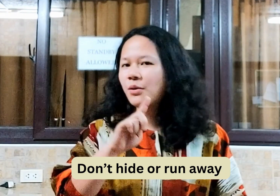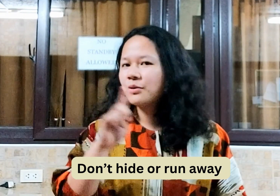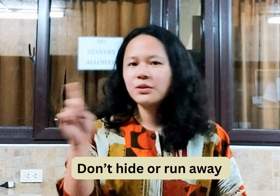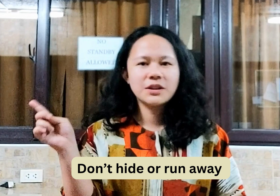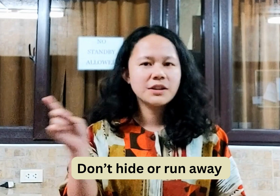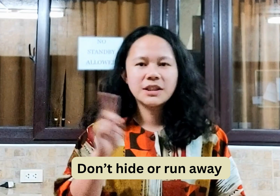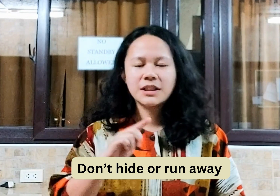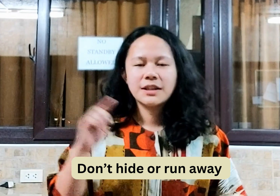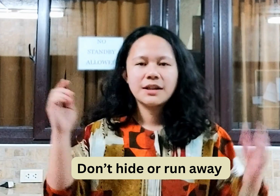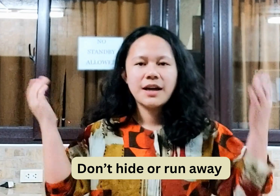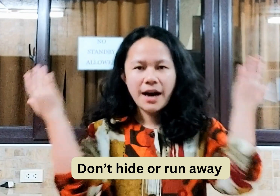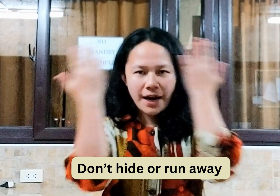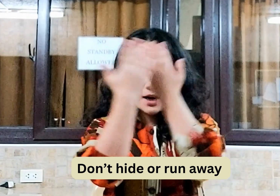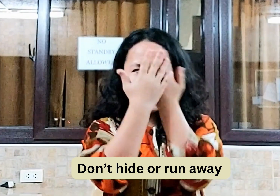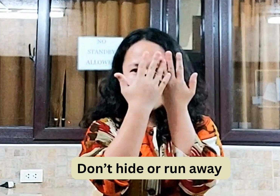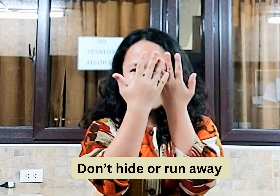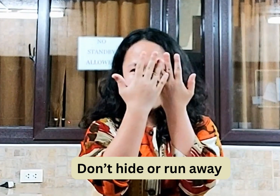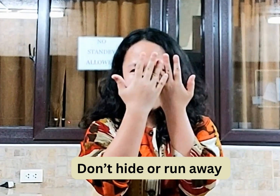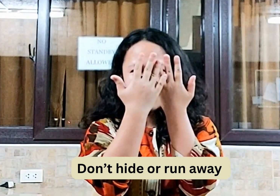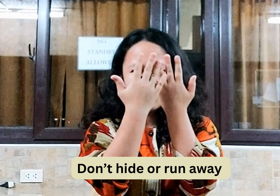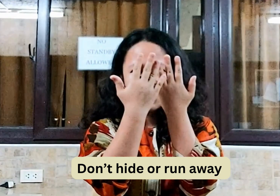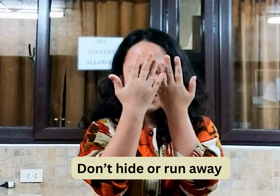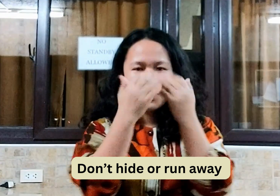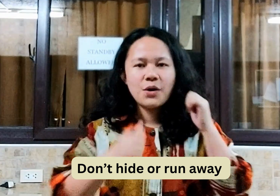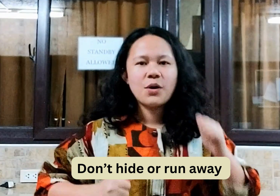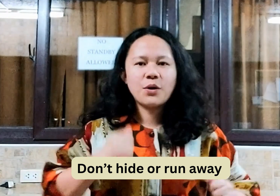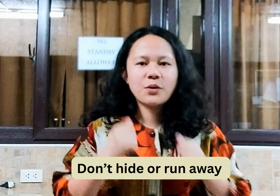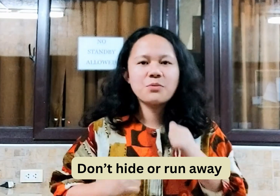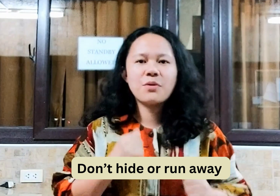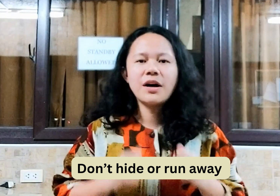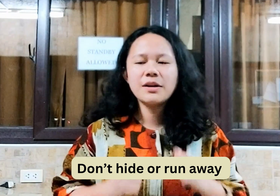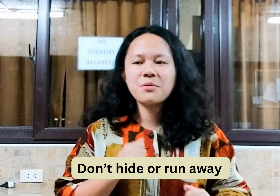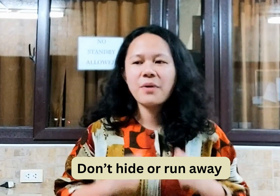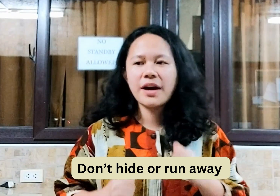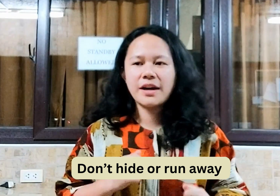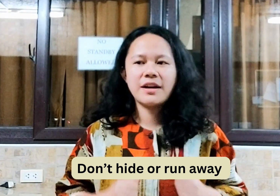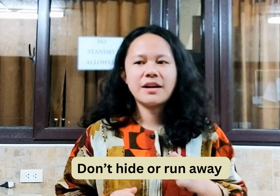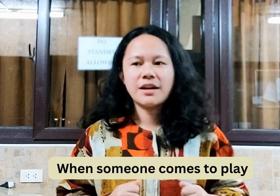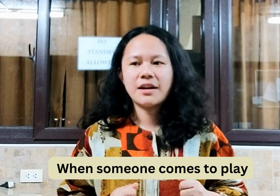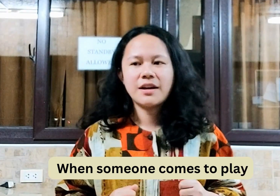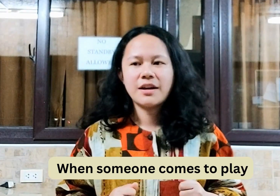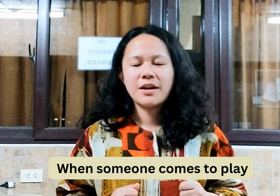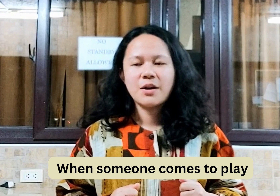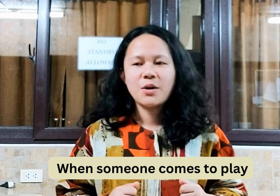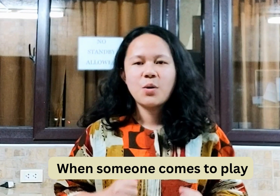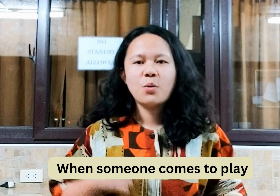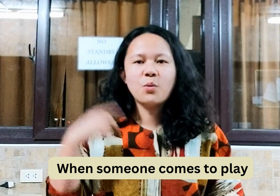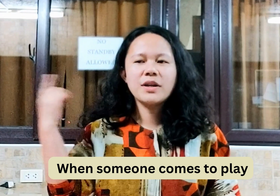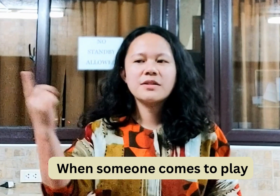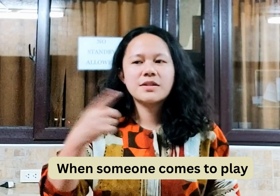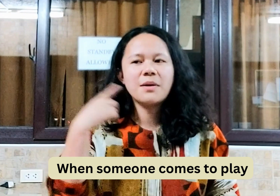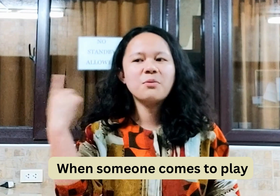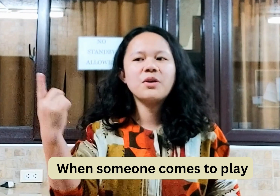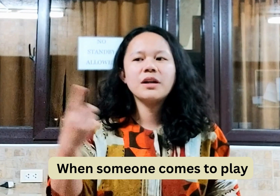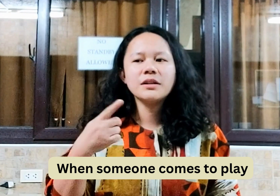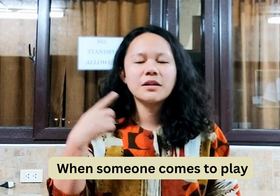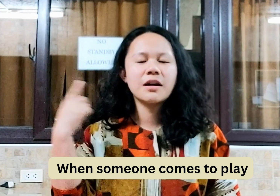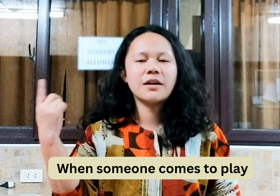Don't hide or run away when someone